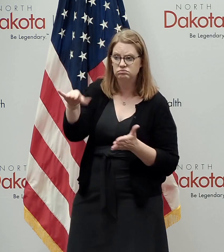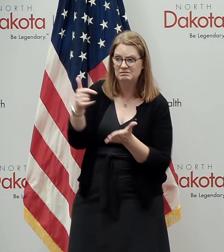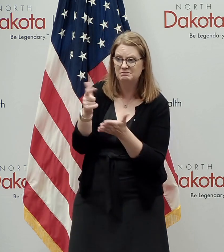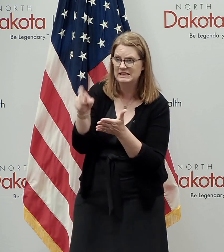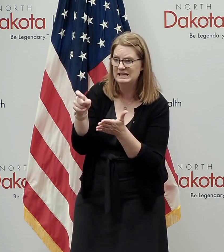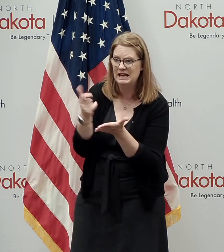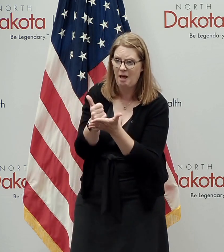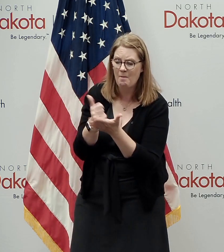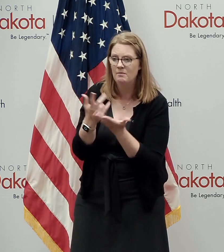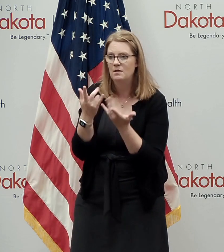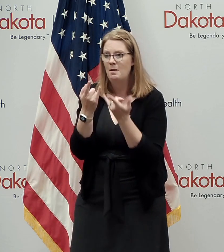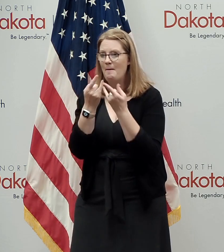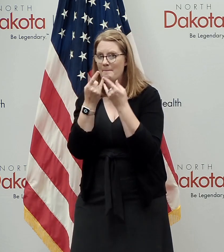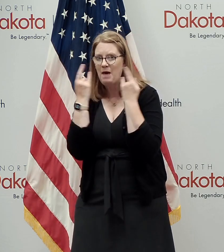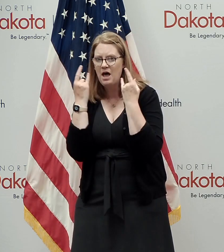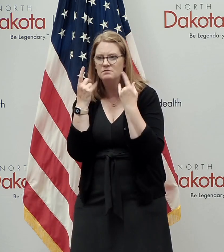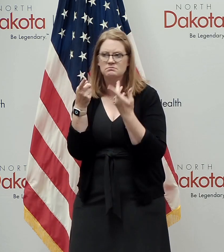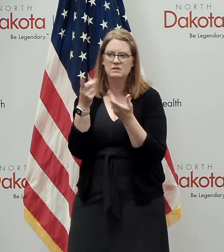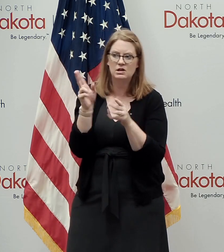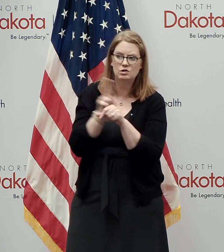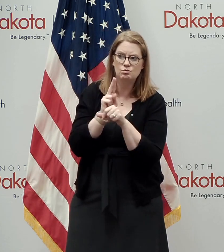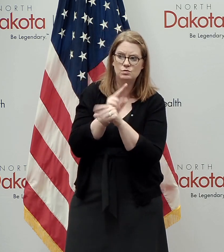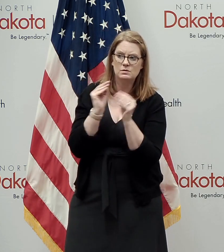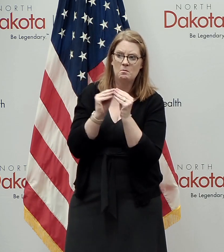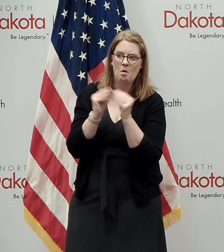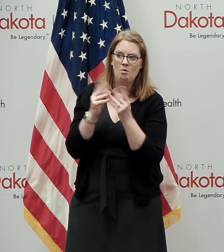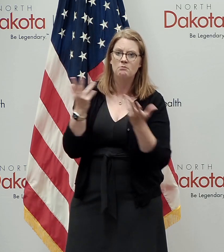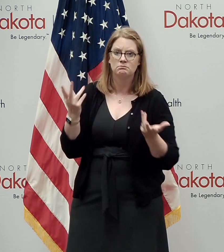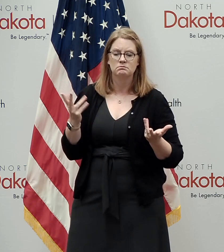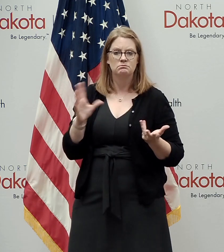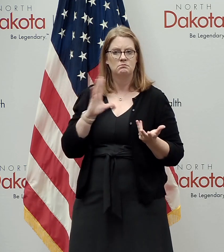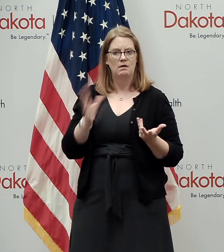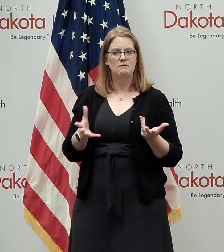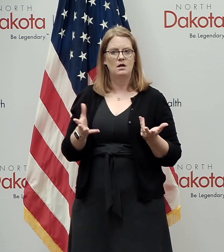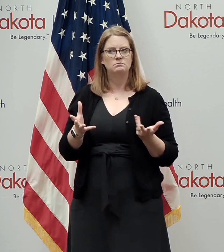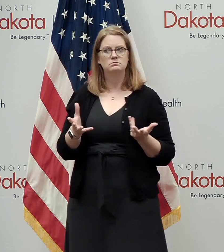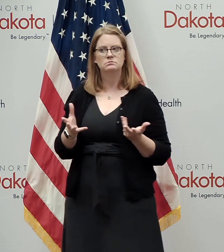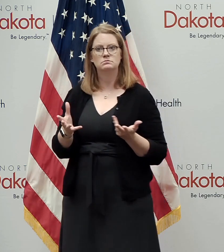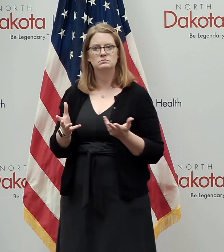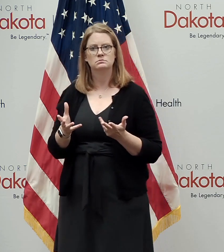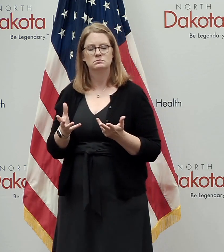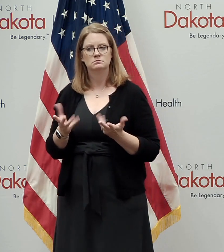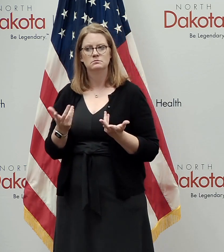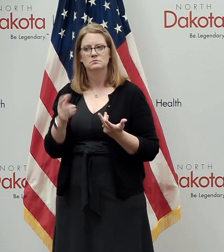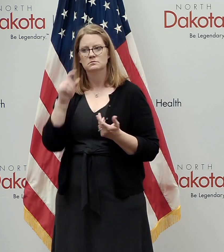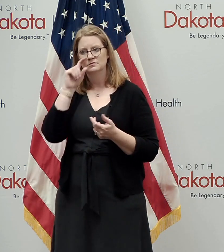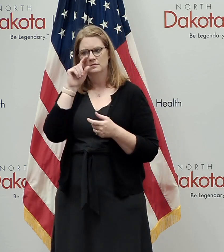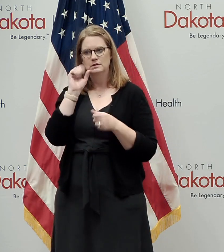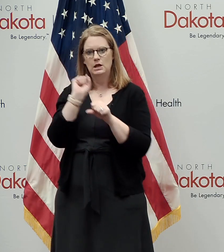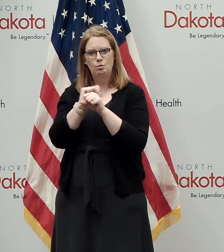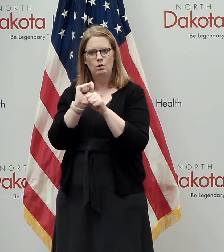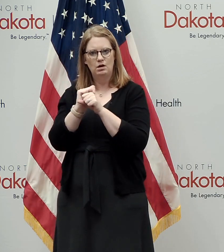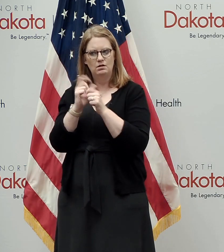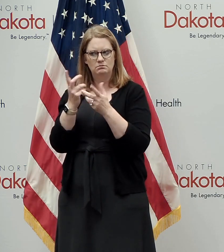case, masks seem to be one thing that they could use more of. That'd be one thing to, keep working together